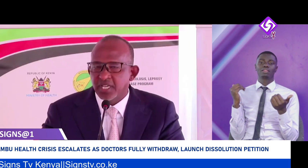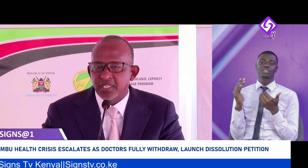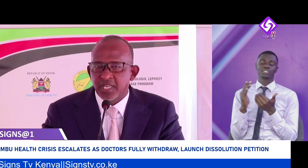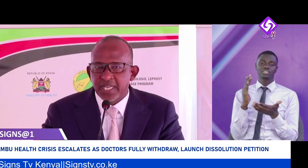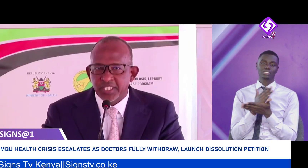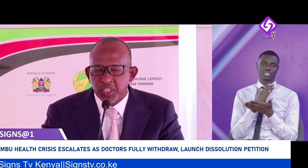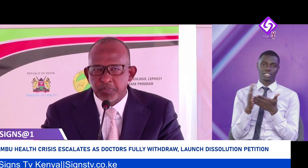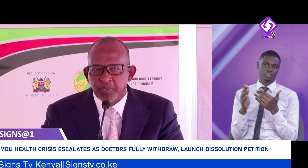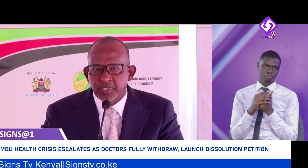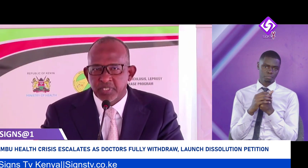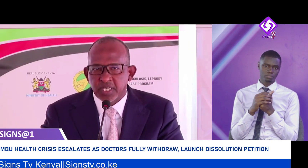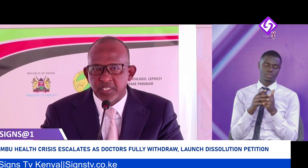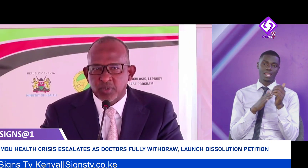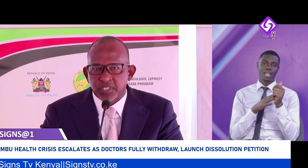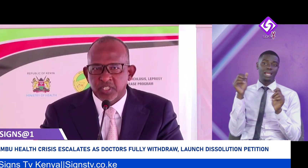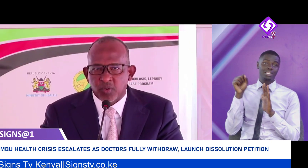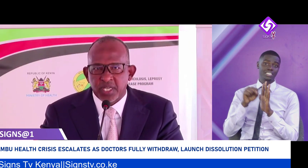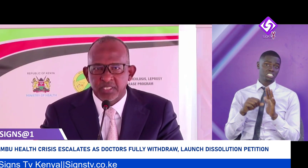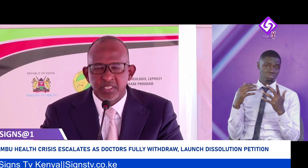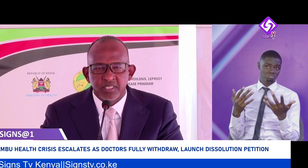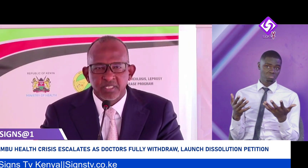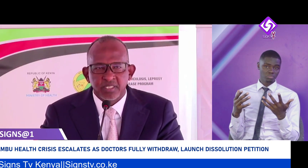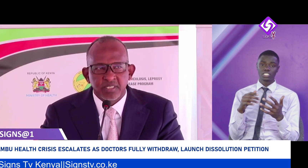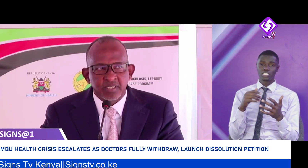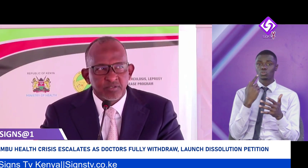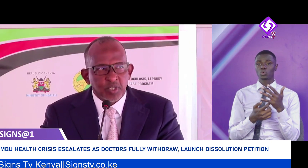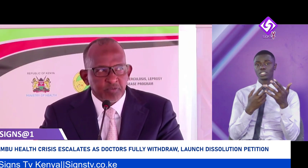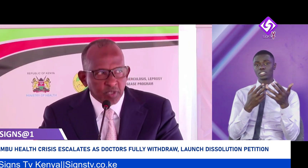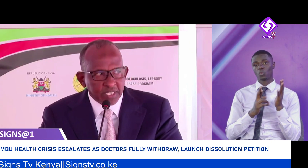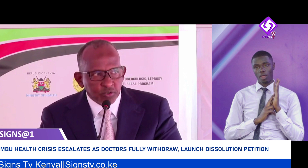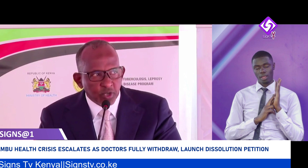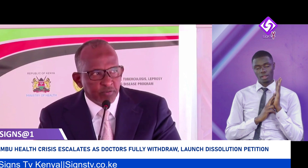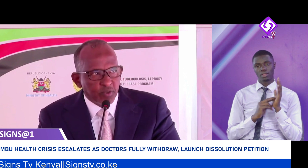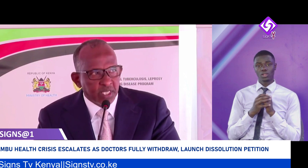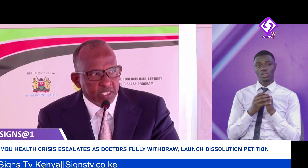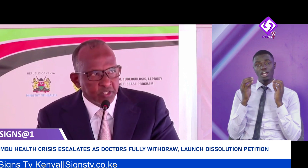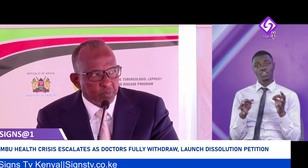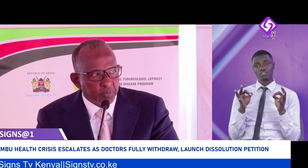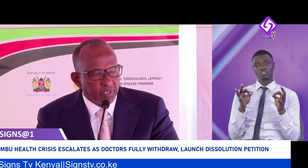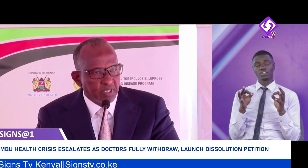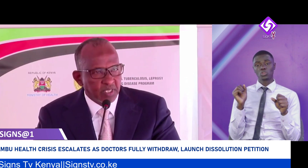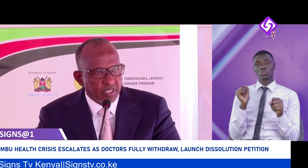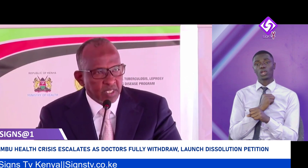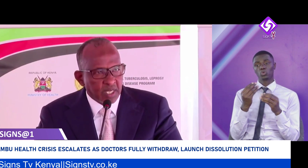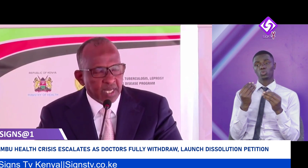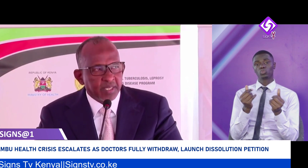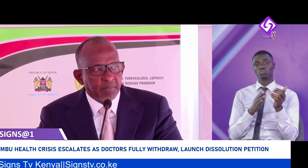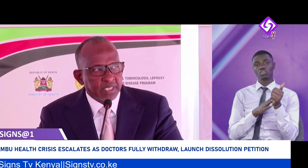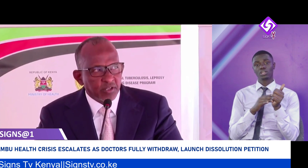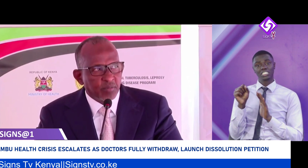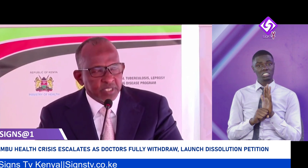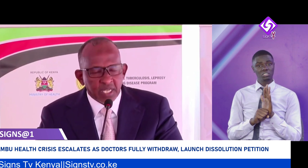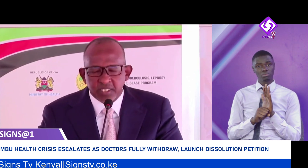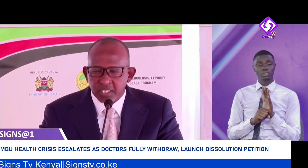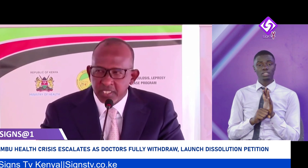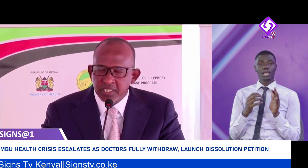Yeah, leadership is what is required. So if you can solve your leadership, and the maternal mortality rate